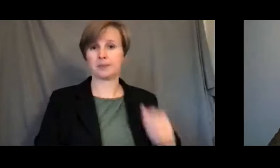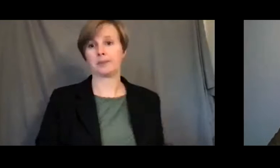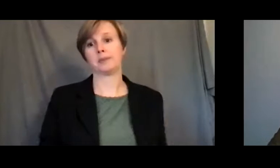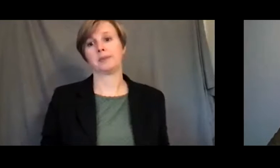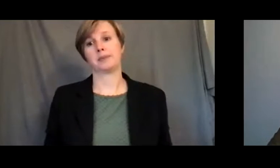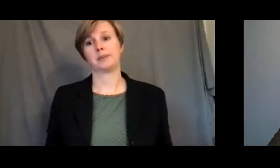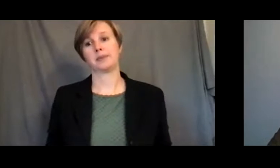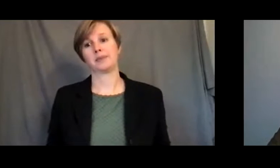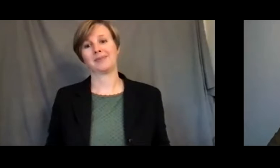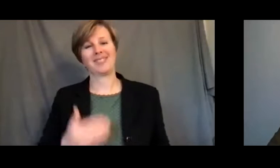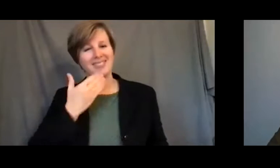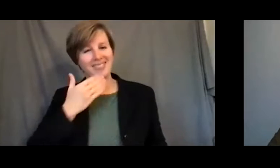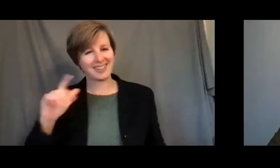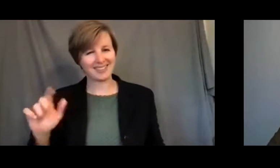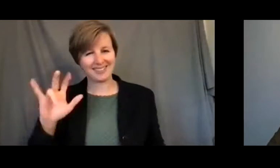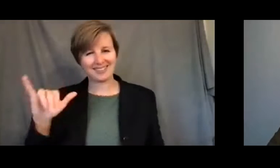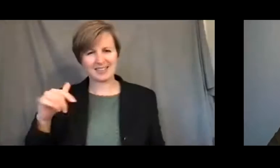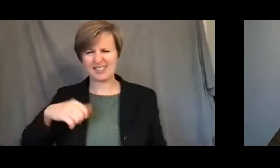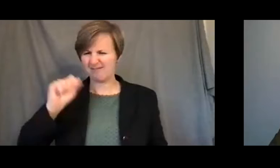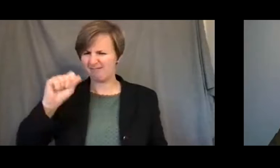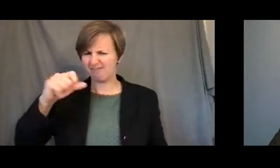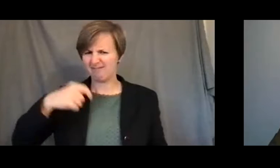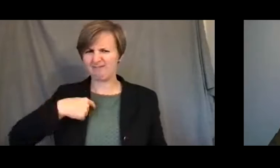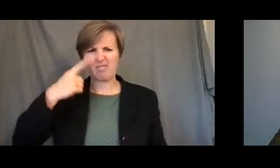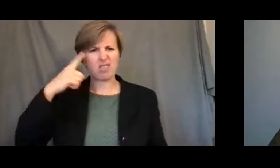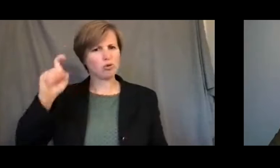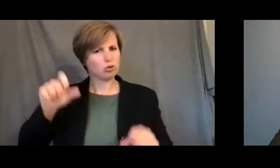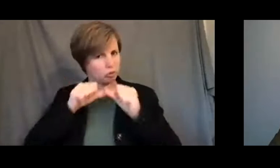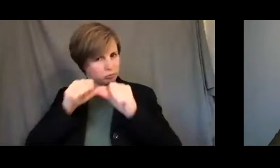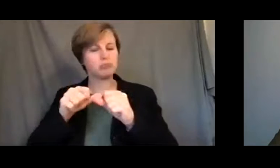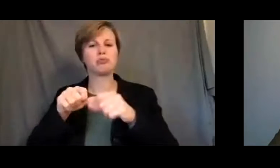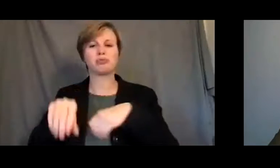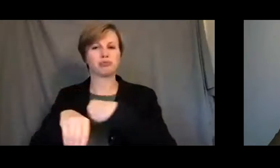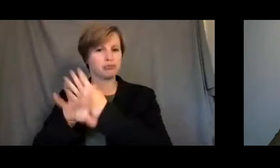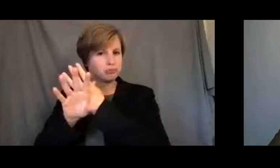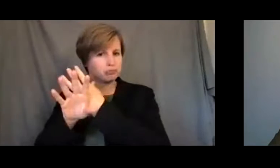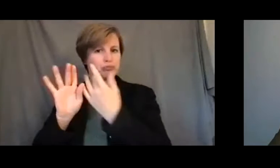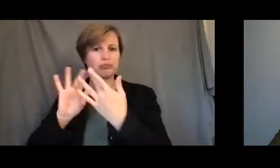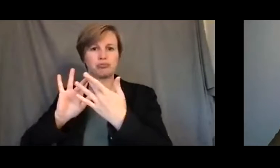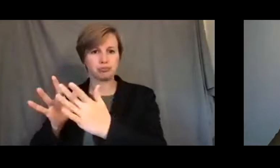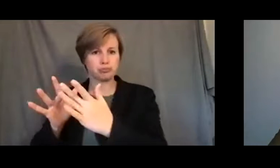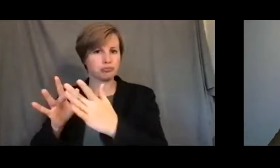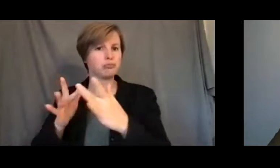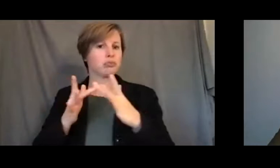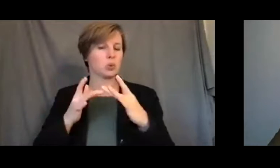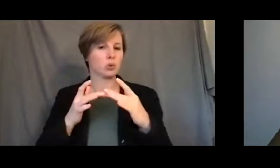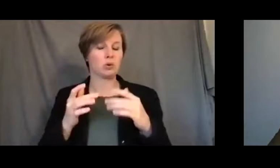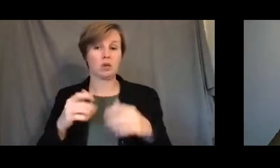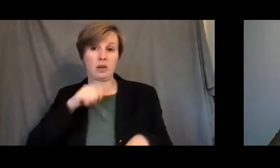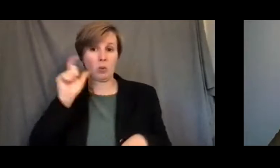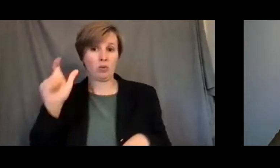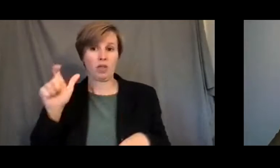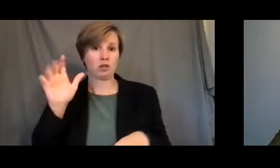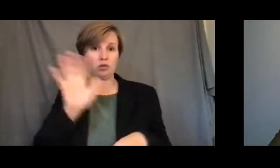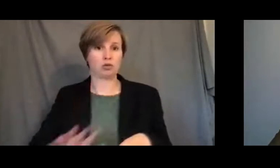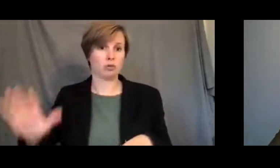Great. Thank you, Lucy. Yes, I think we should have virtual connectivity continue with this. I don't think it should be across the